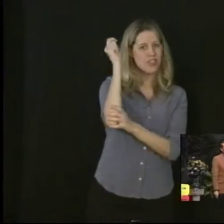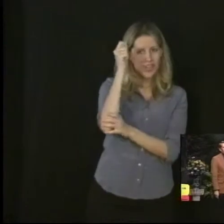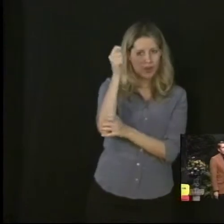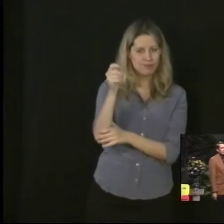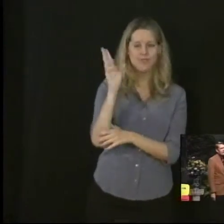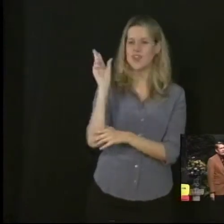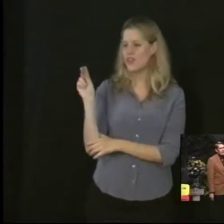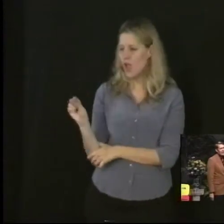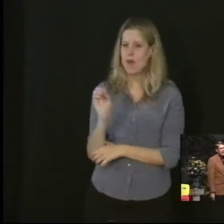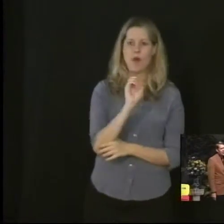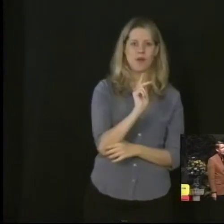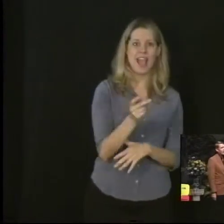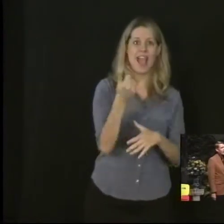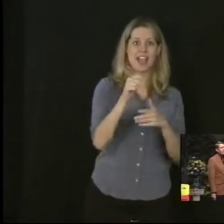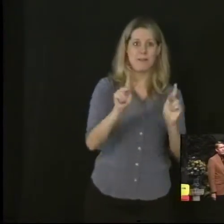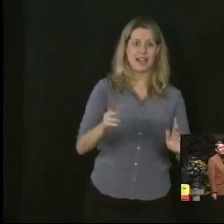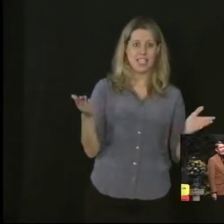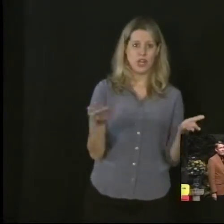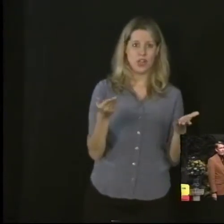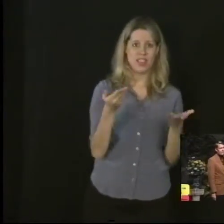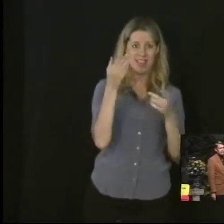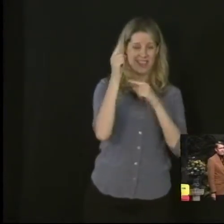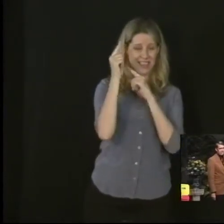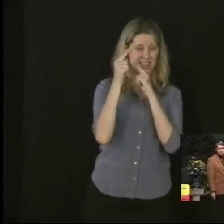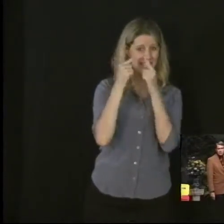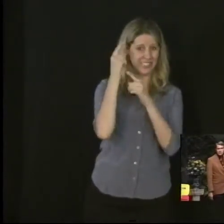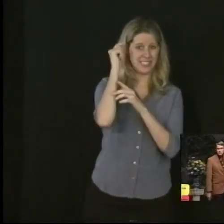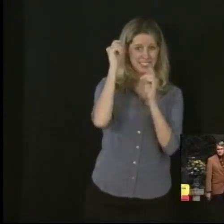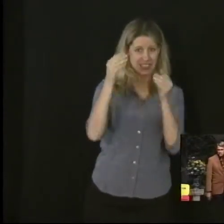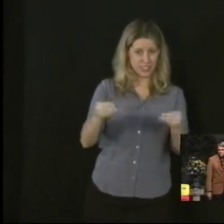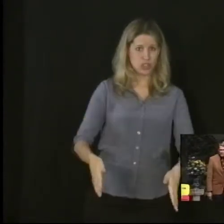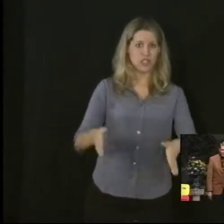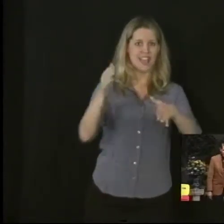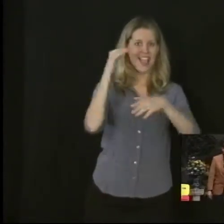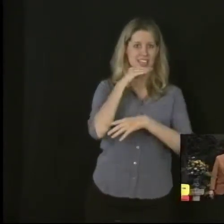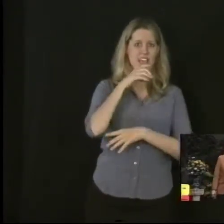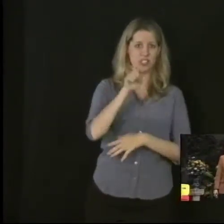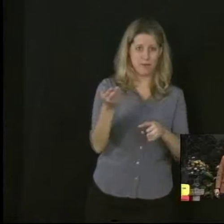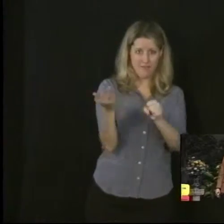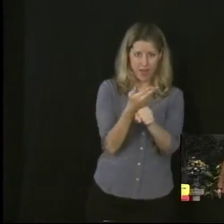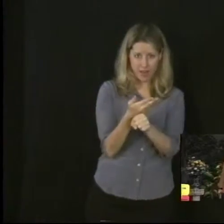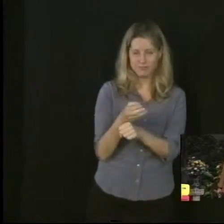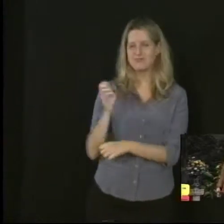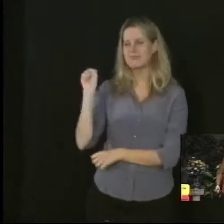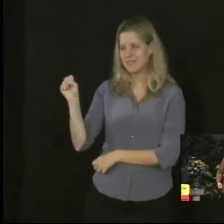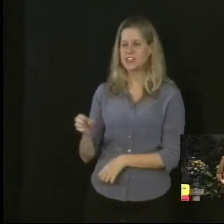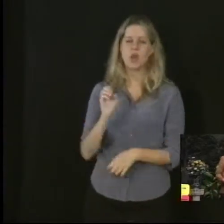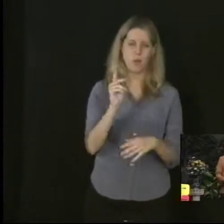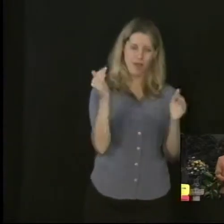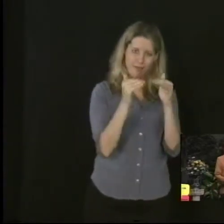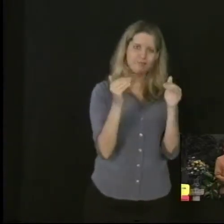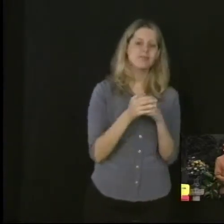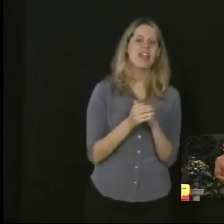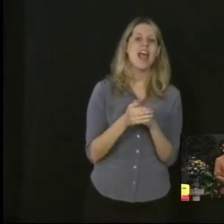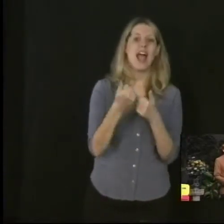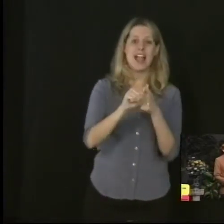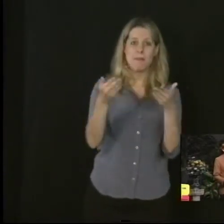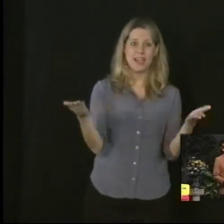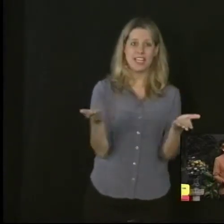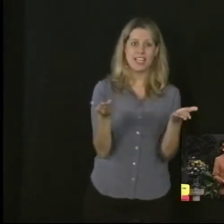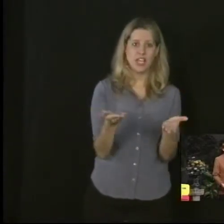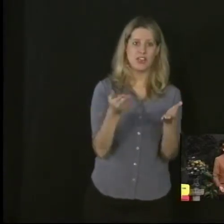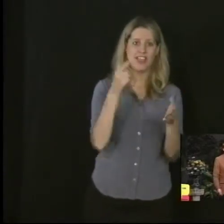here that thinks teachers that lie, deliberately lie, should be fired? Yes. Okay, fair enough. Now, anybody here that thinks textbooks with lies should